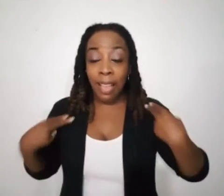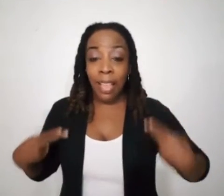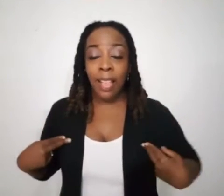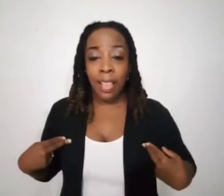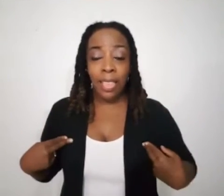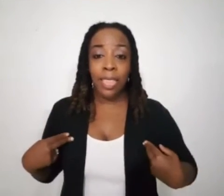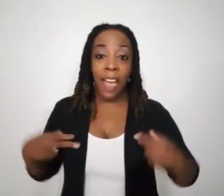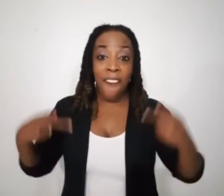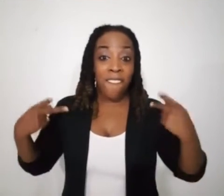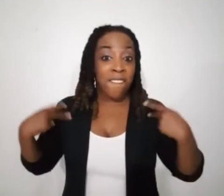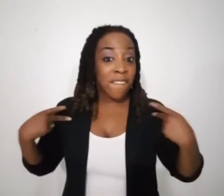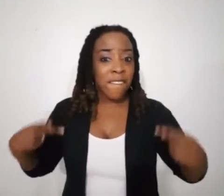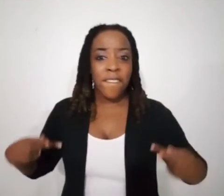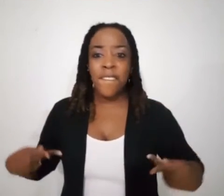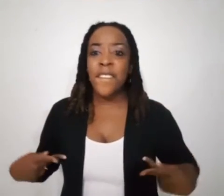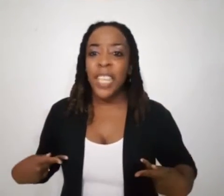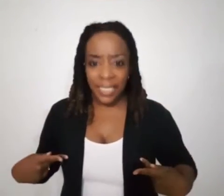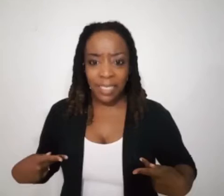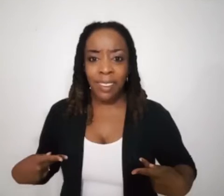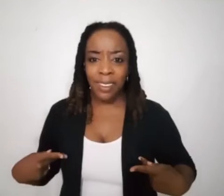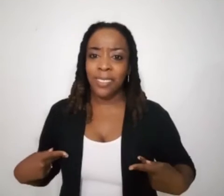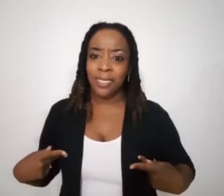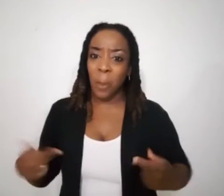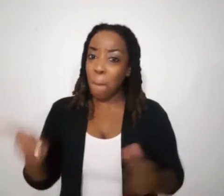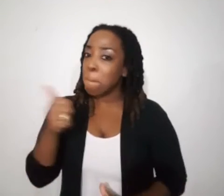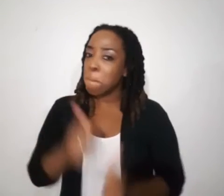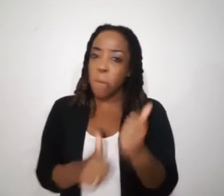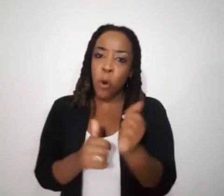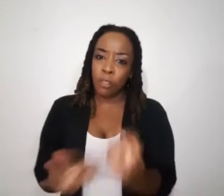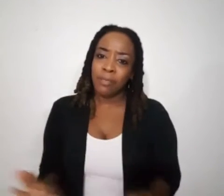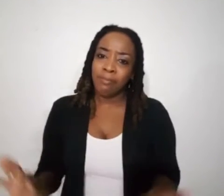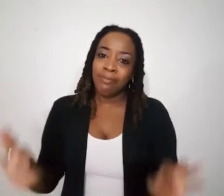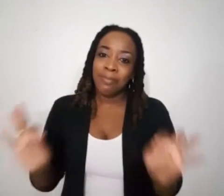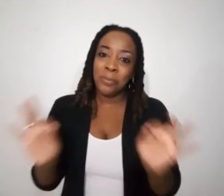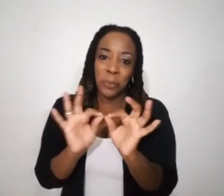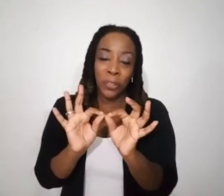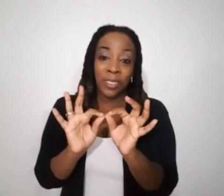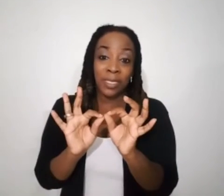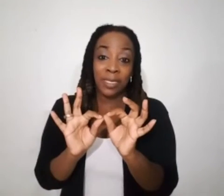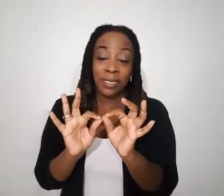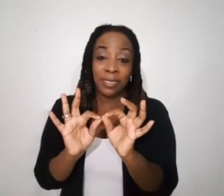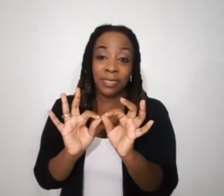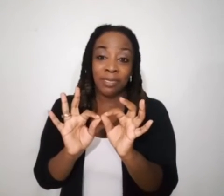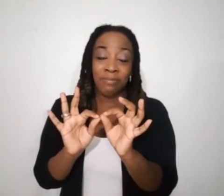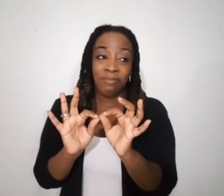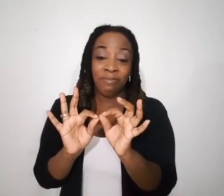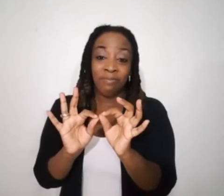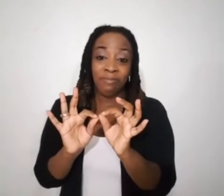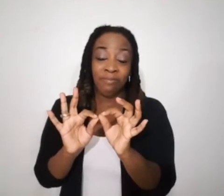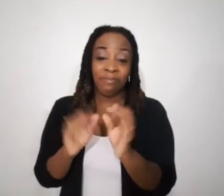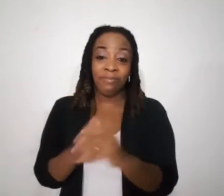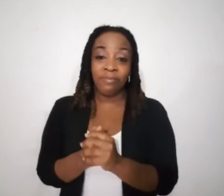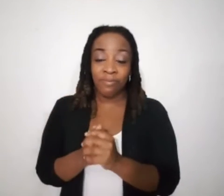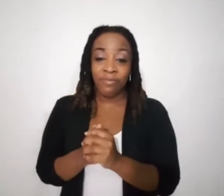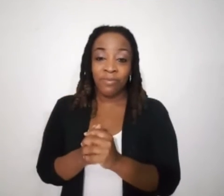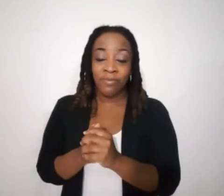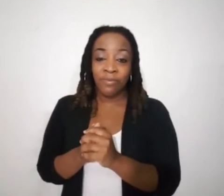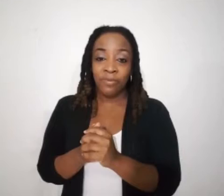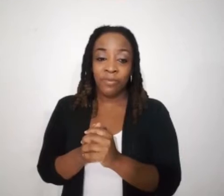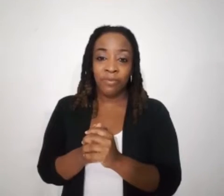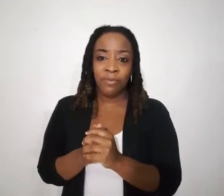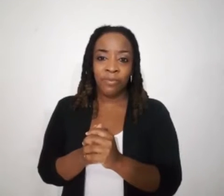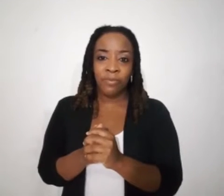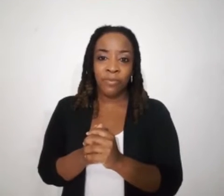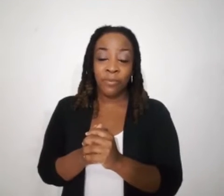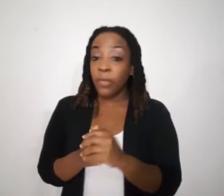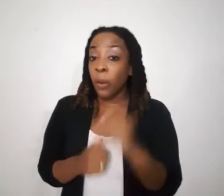health are really more important than keeping up with every single thing at school.